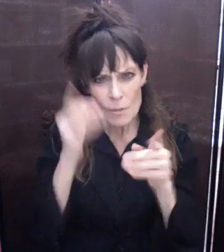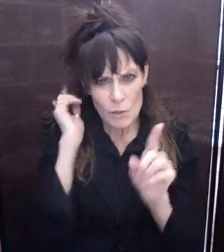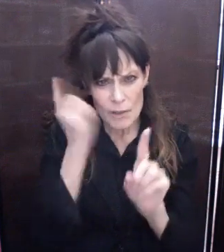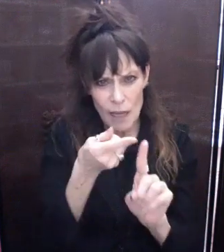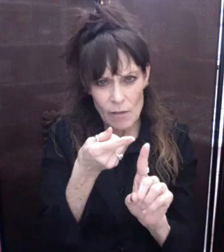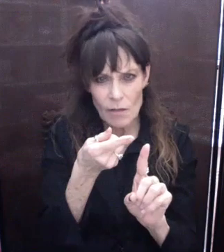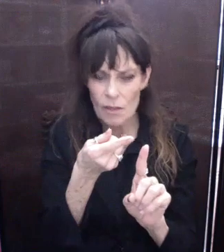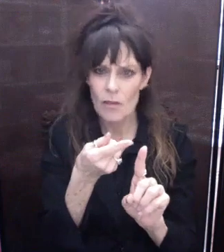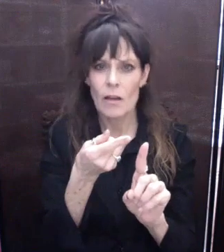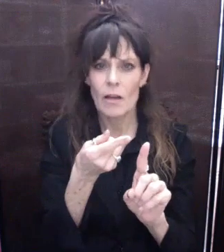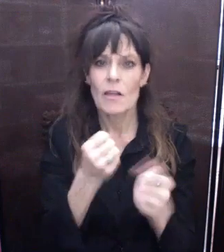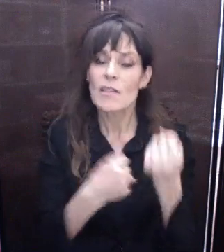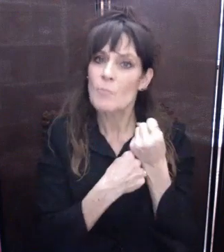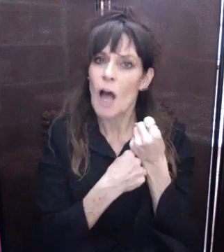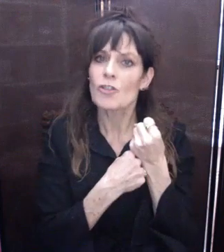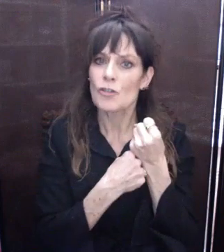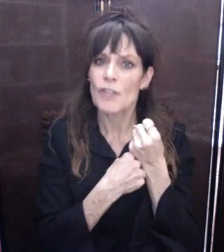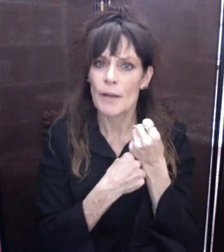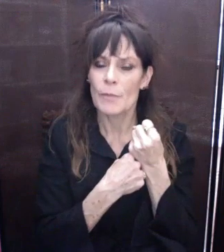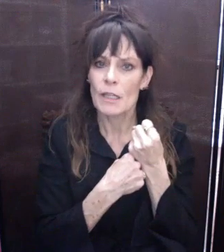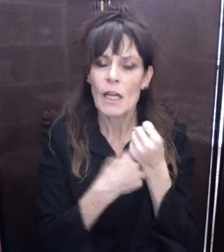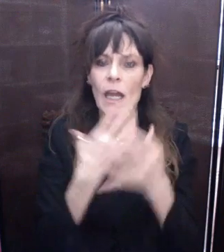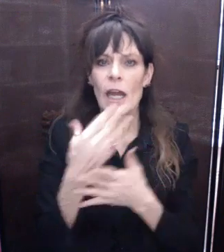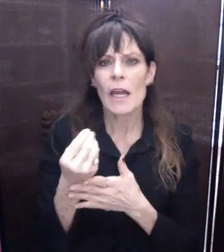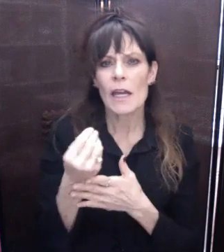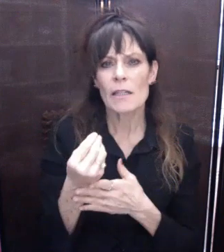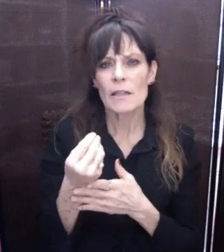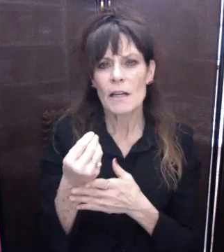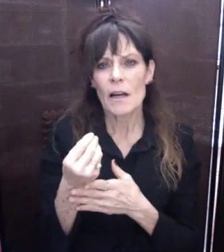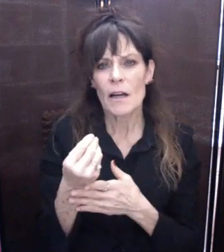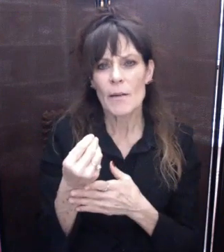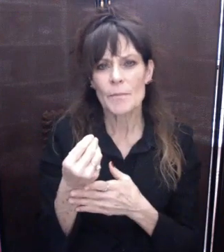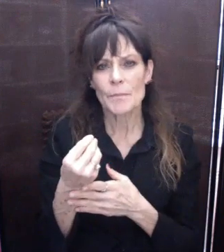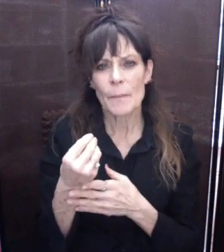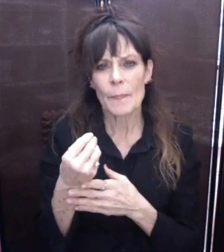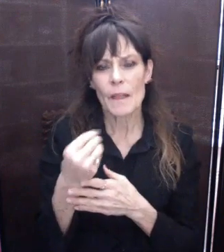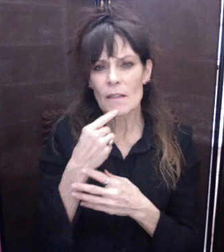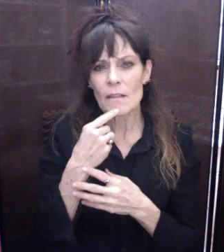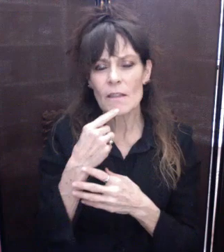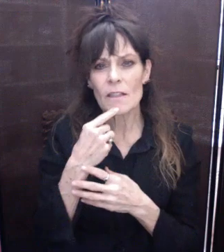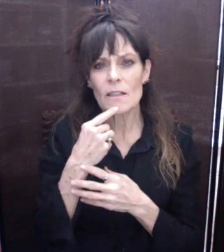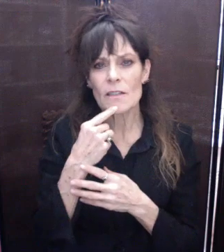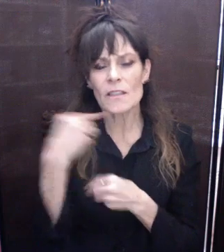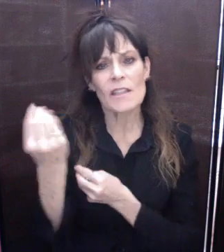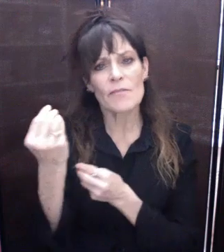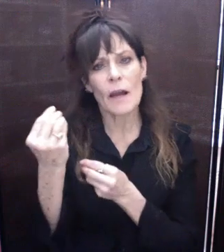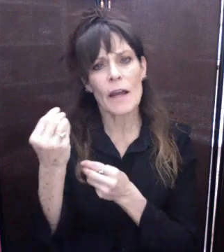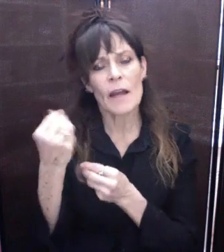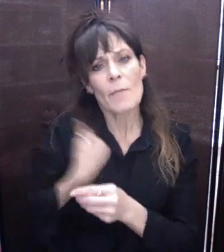of sponsorship, and give something of my own perspective and the sponsorship that I went through